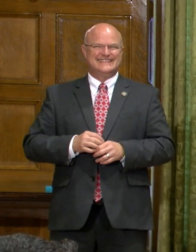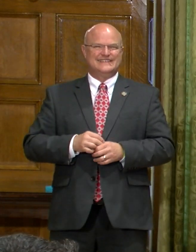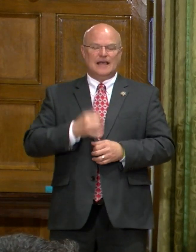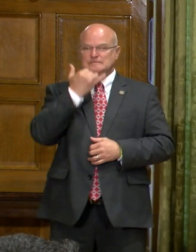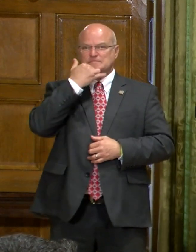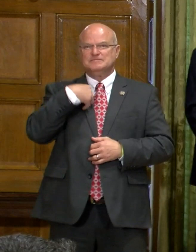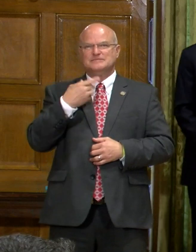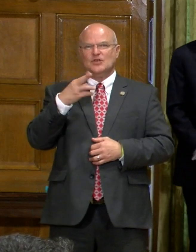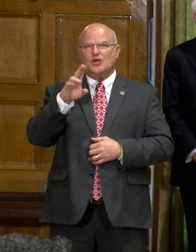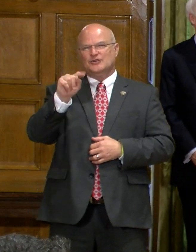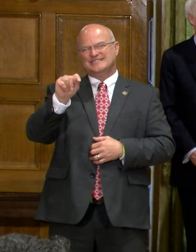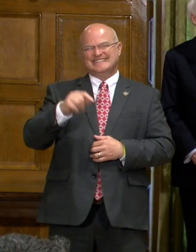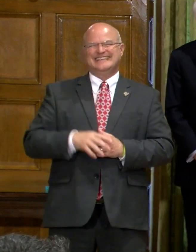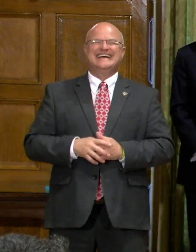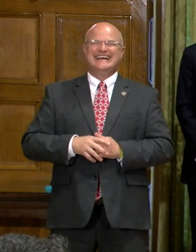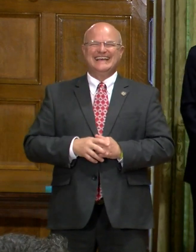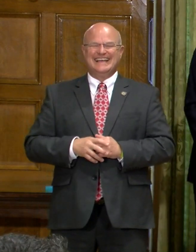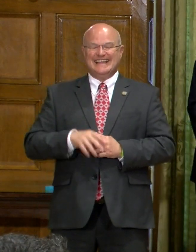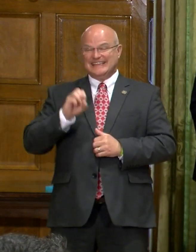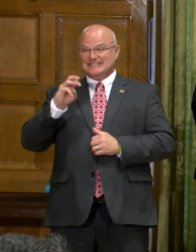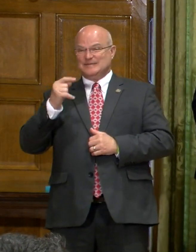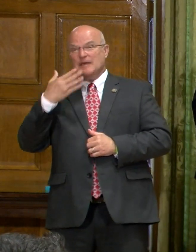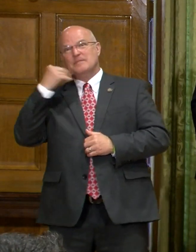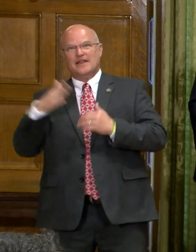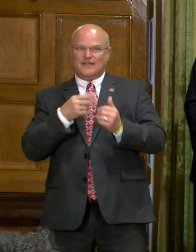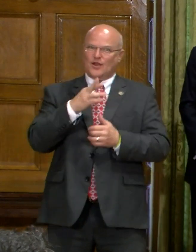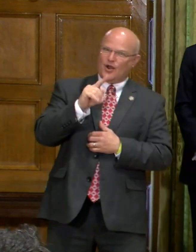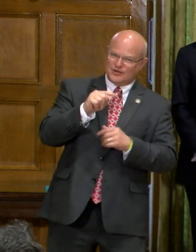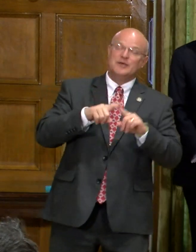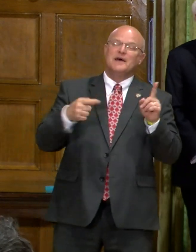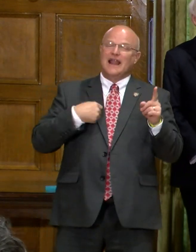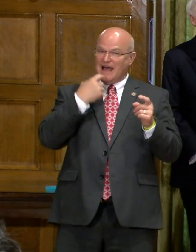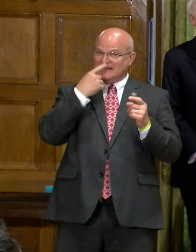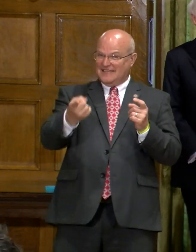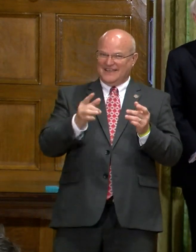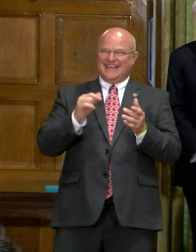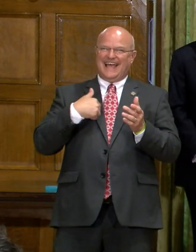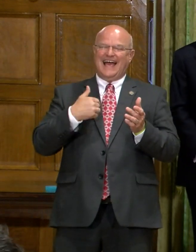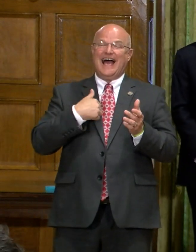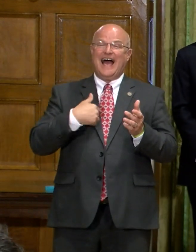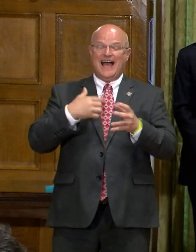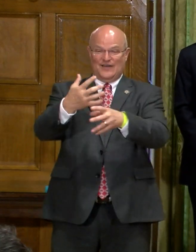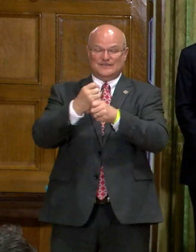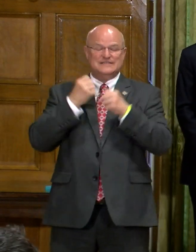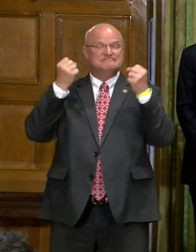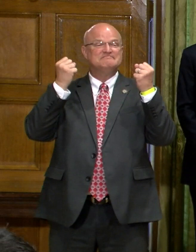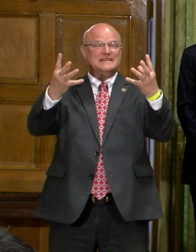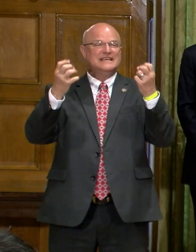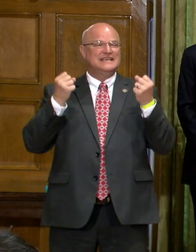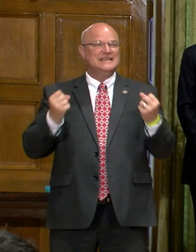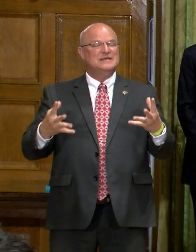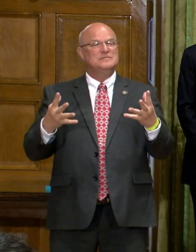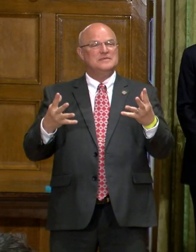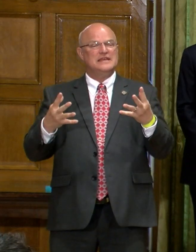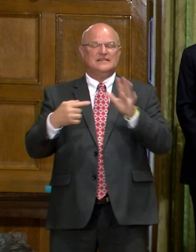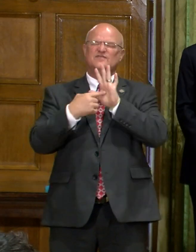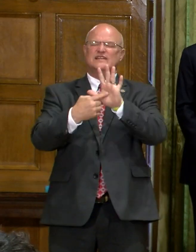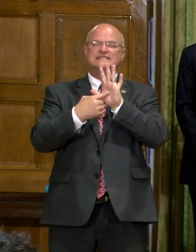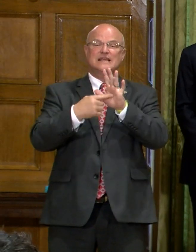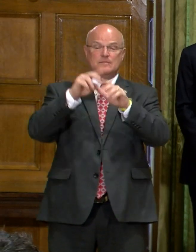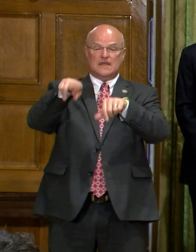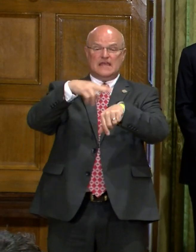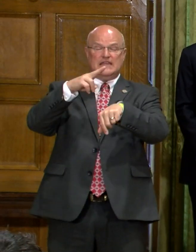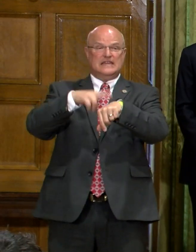I mean, Hurst. Smith may be better than Hurst, but I will tell you that I have received a lot of, for